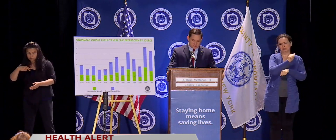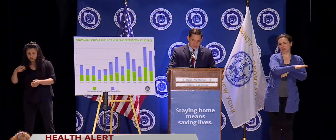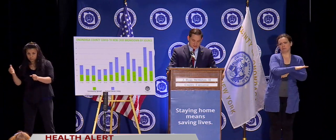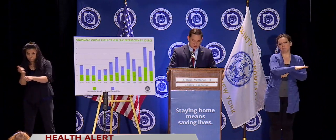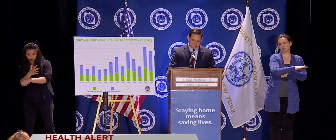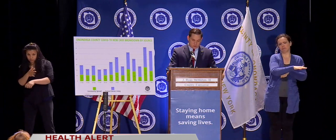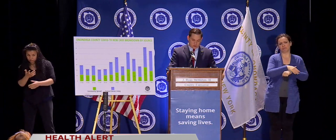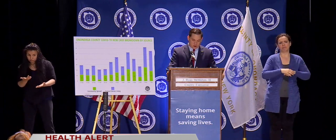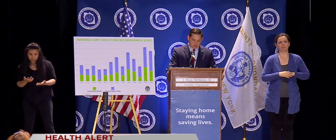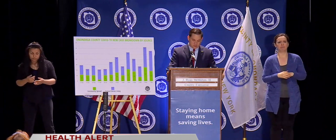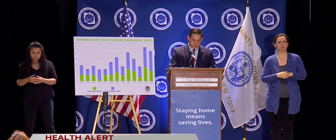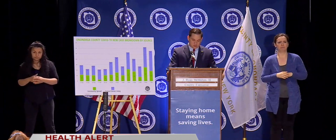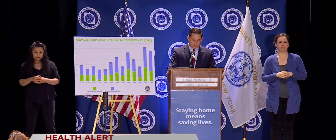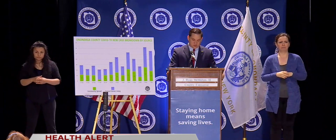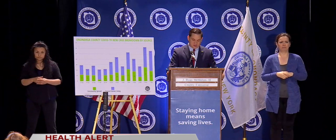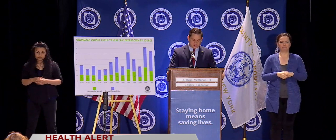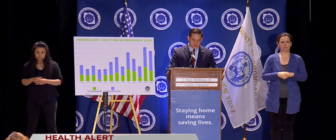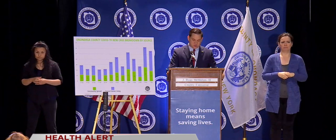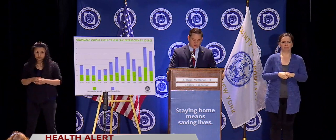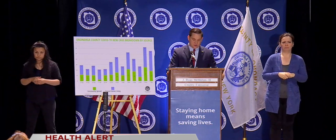So status on where we are,